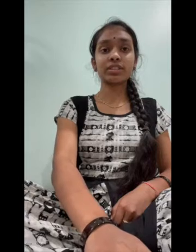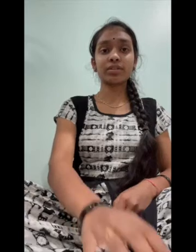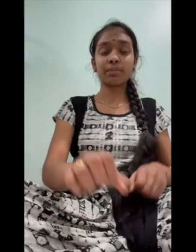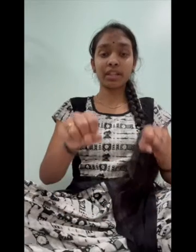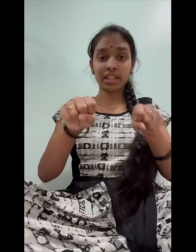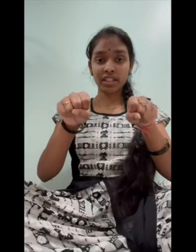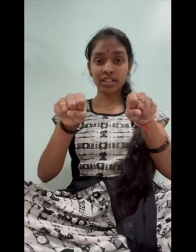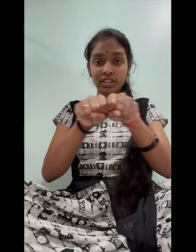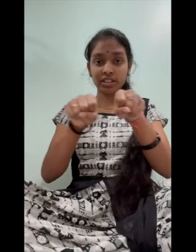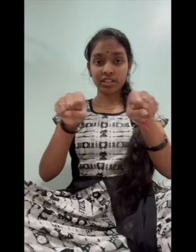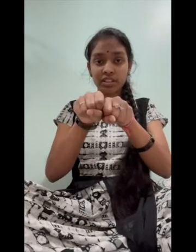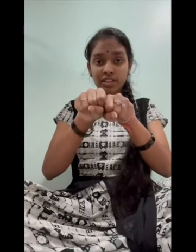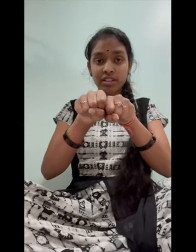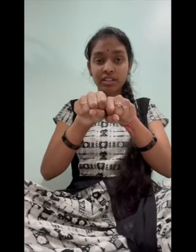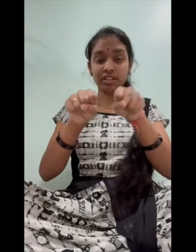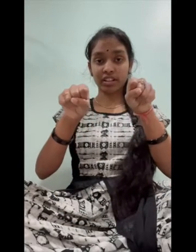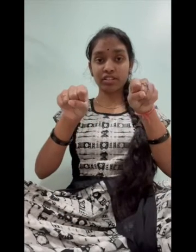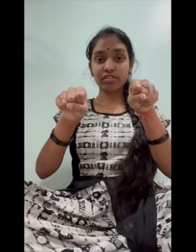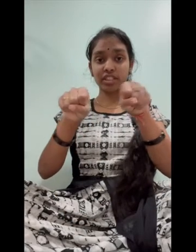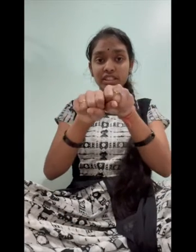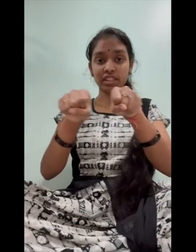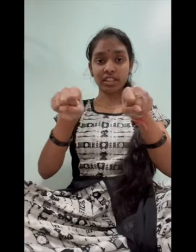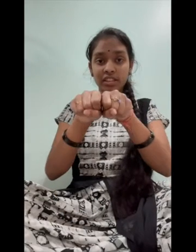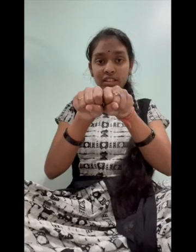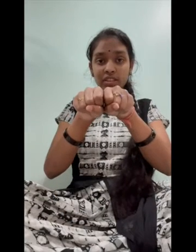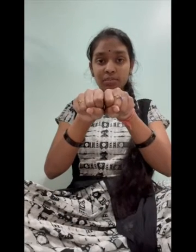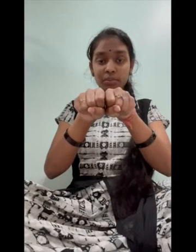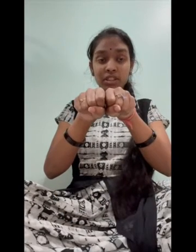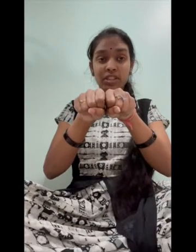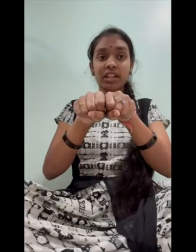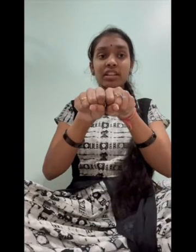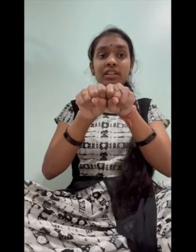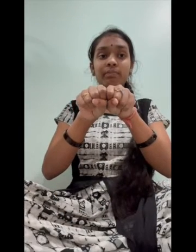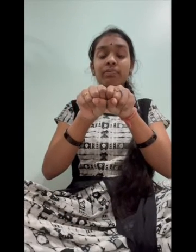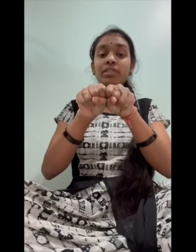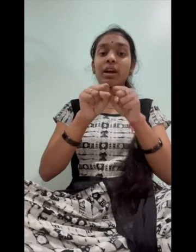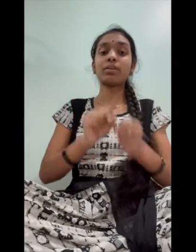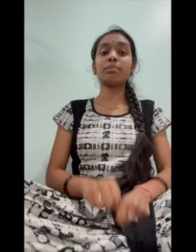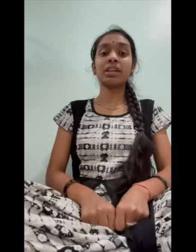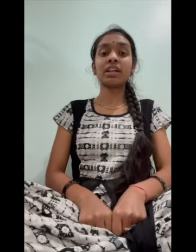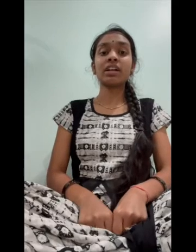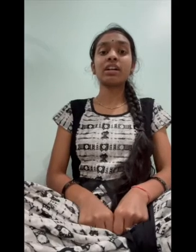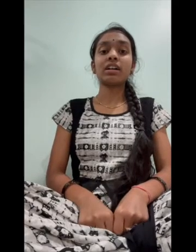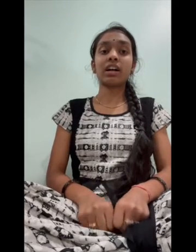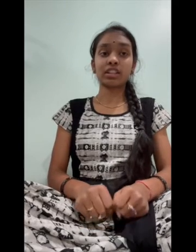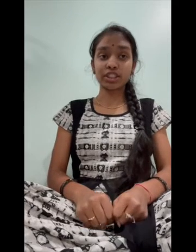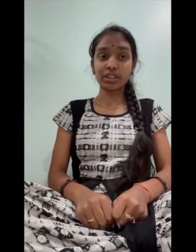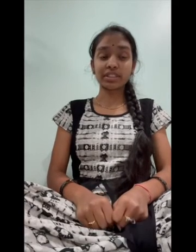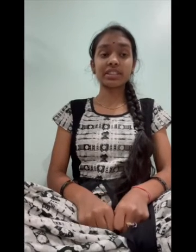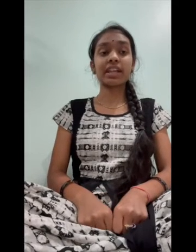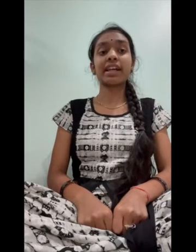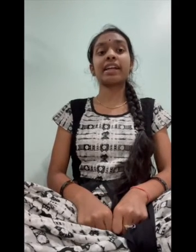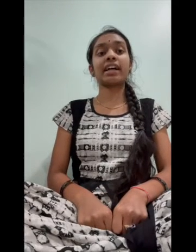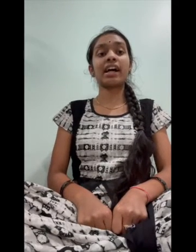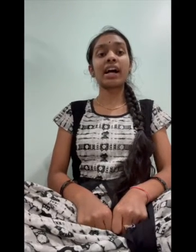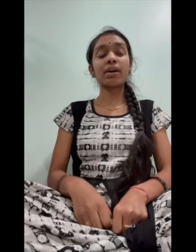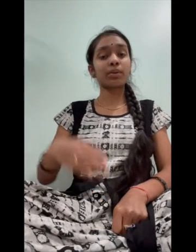would be take two fists and bump them together. That would be shoes. And a hat would